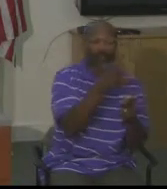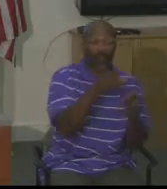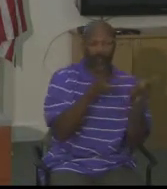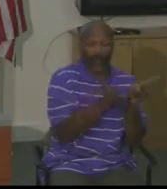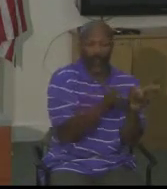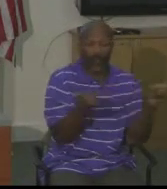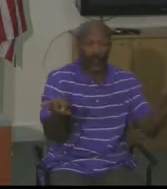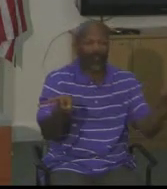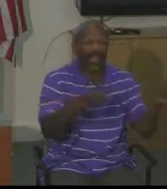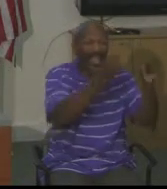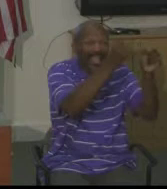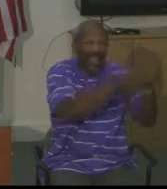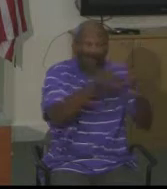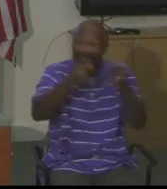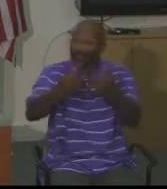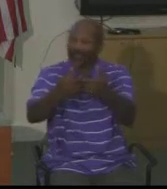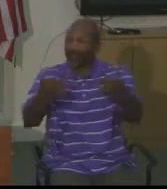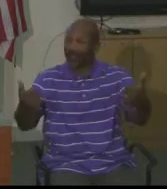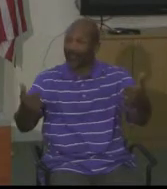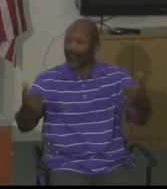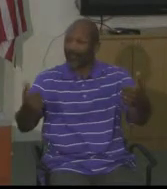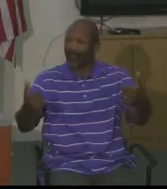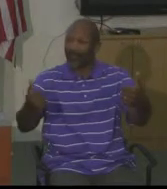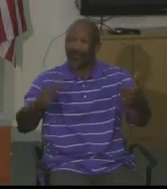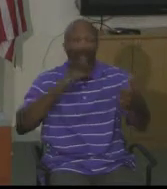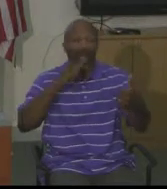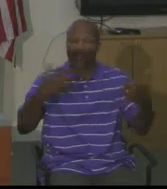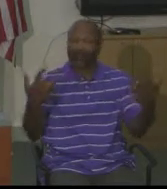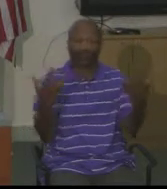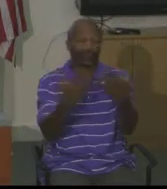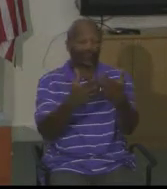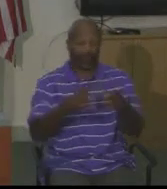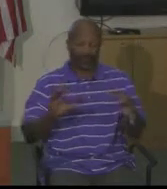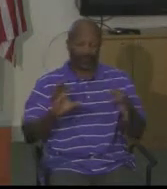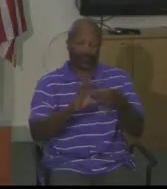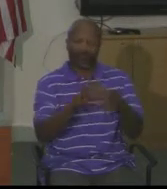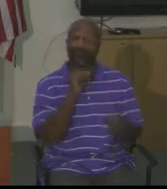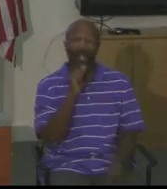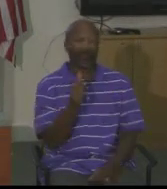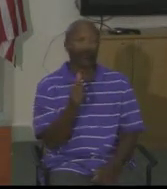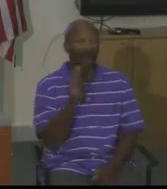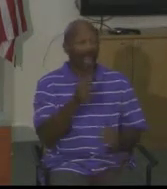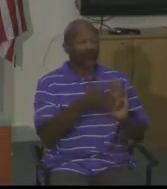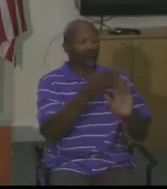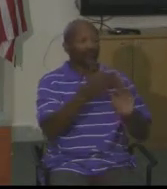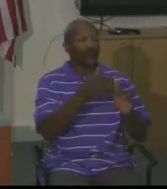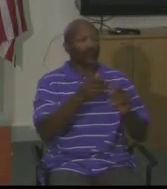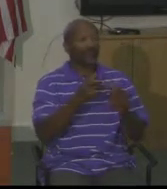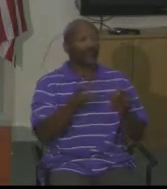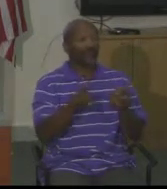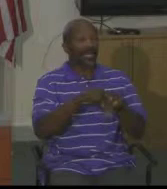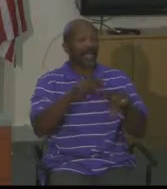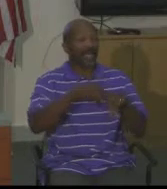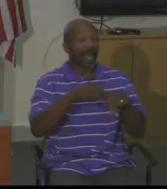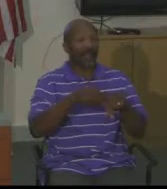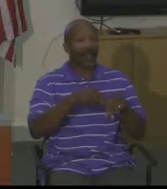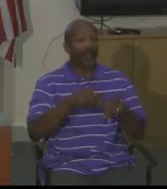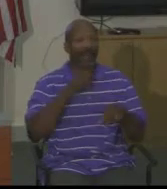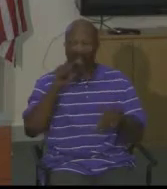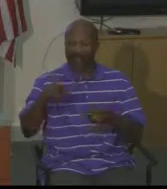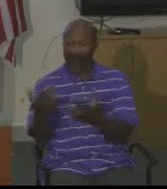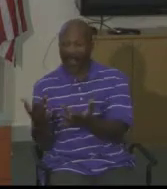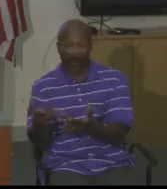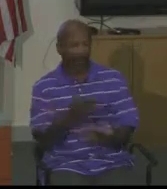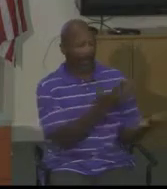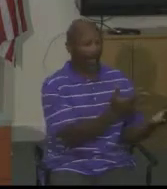are individual, separated, not linked together. They can operate at the same time. And one doesn't have to wait for